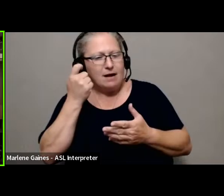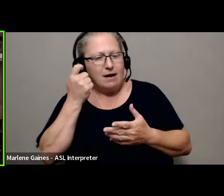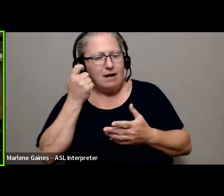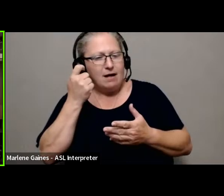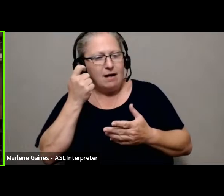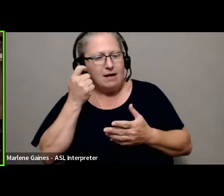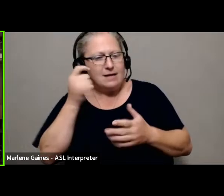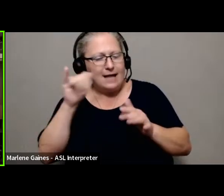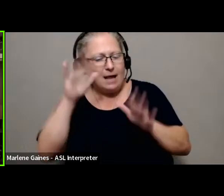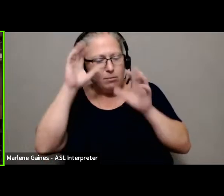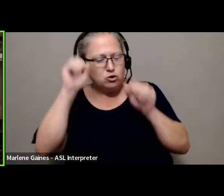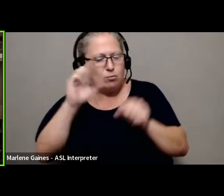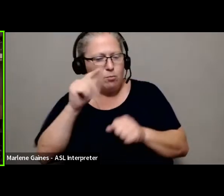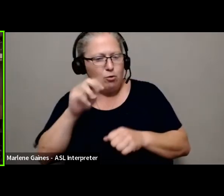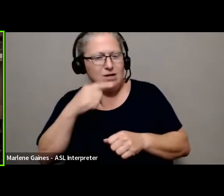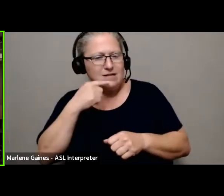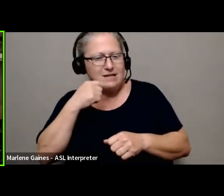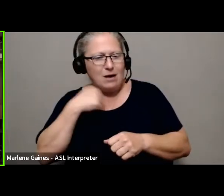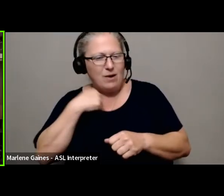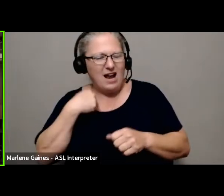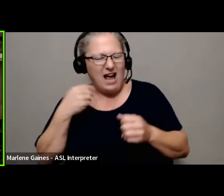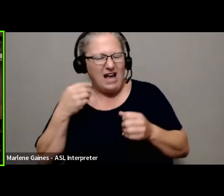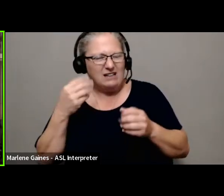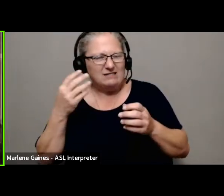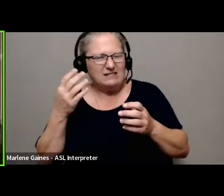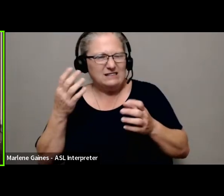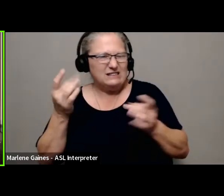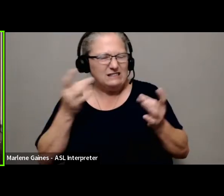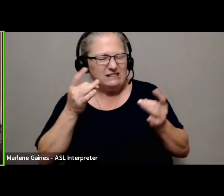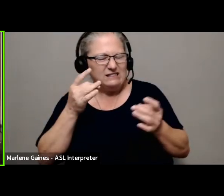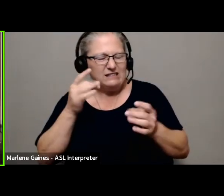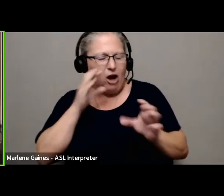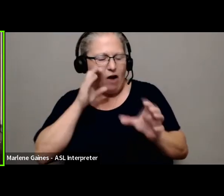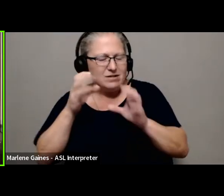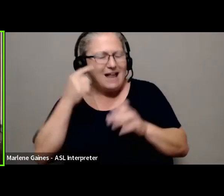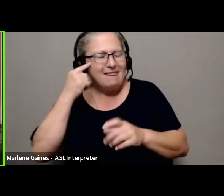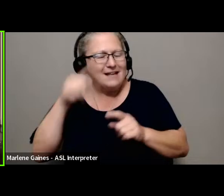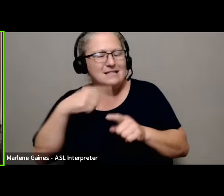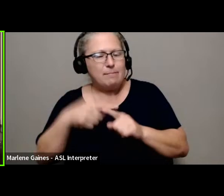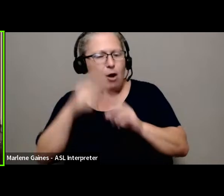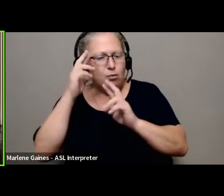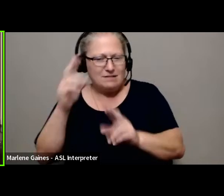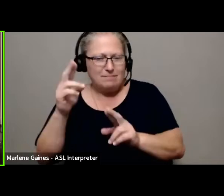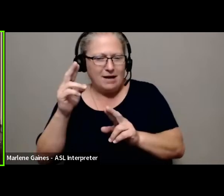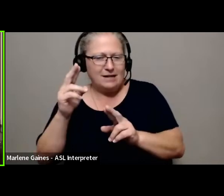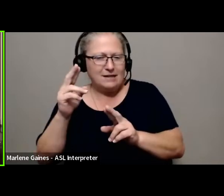as Superintendent Booker says, we've crunchy conversations. And so I think it's about, respecting